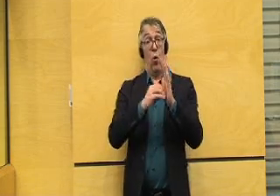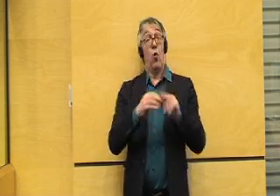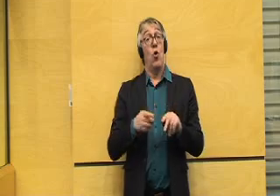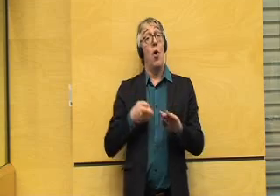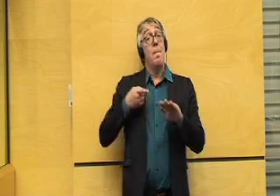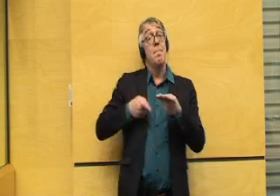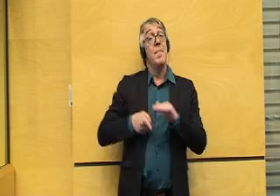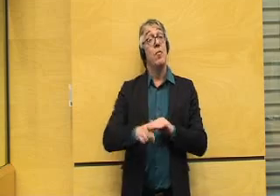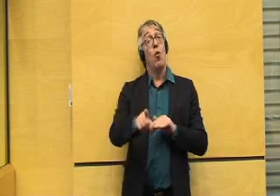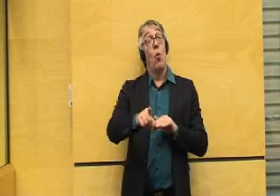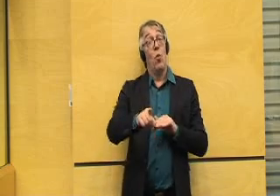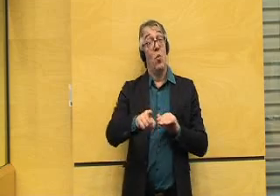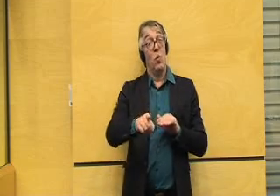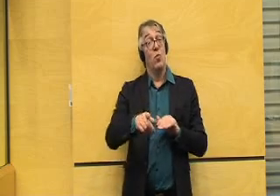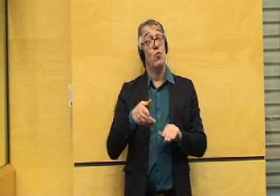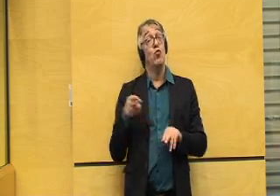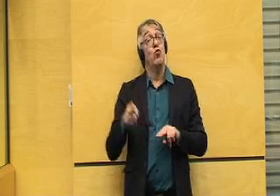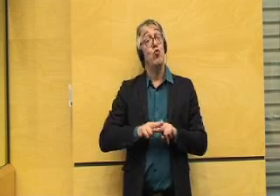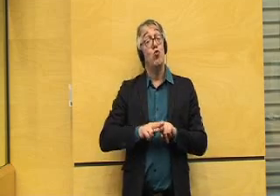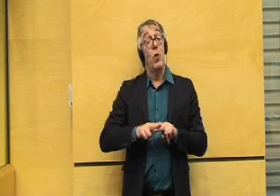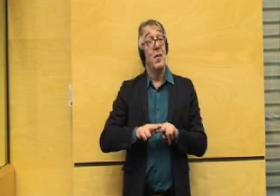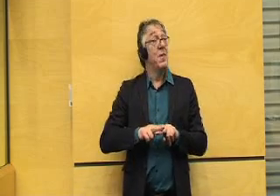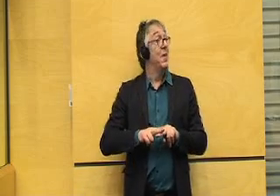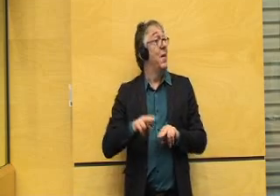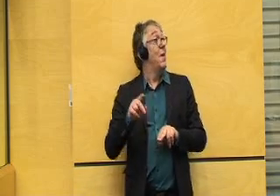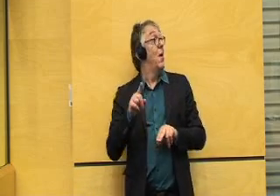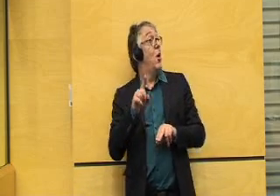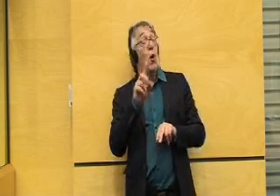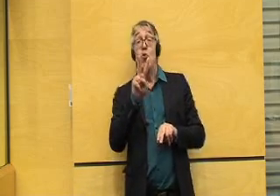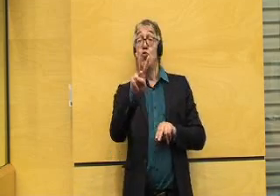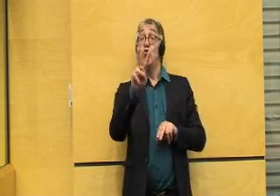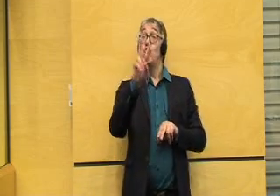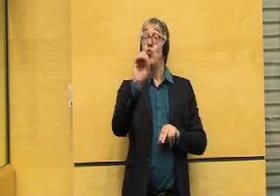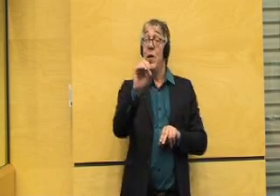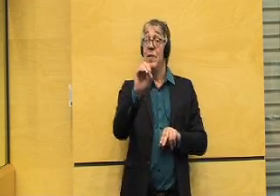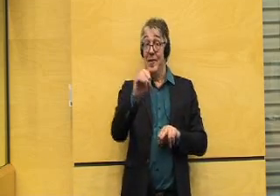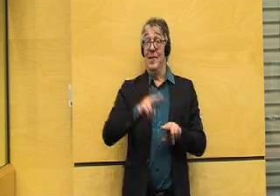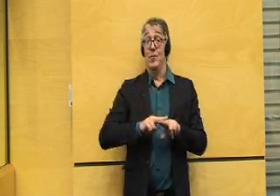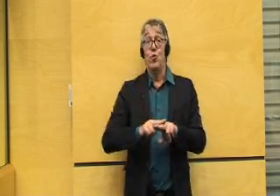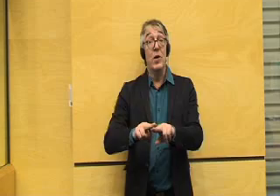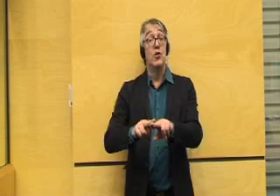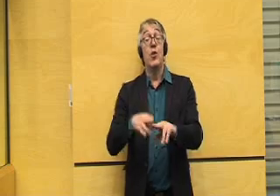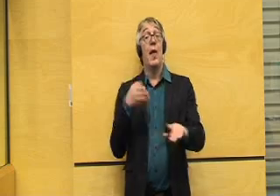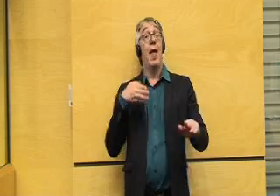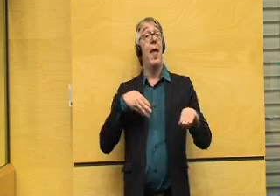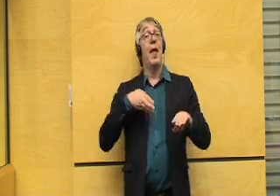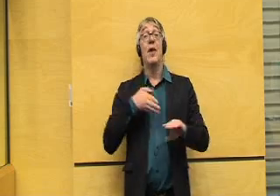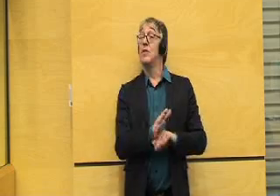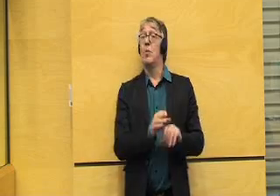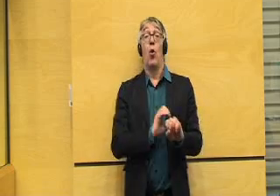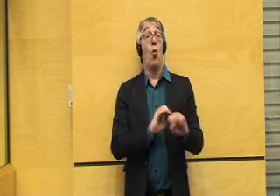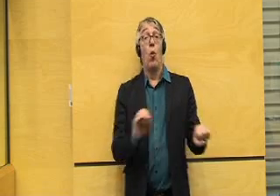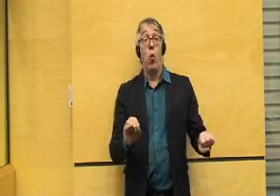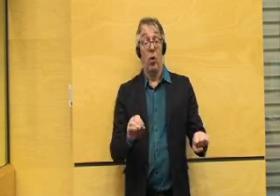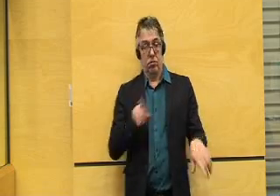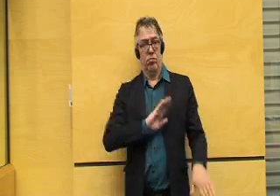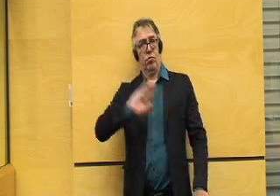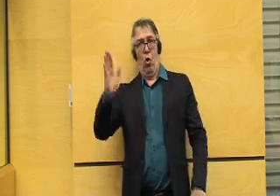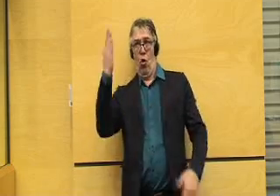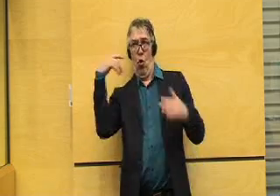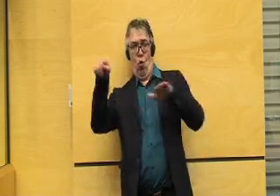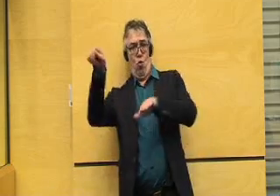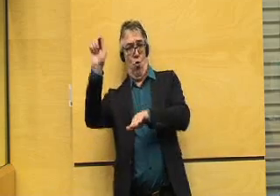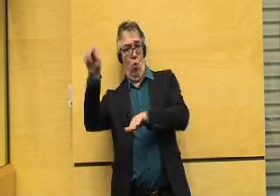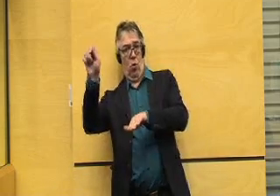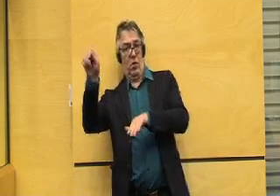case, the Supreme Administrative Court of your country ruled that those stations have to be made accessible and barriers have